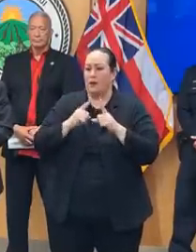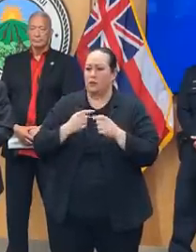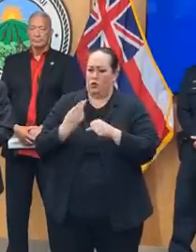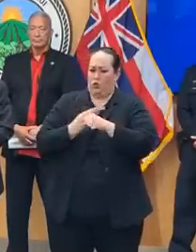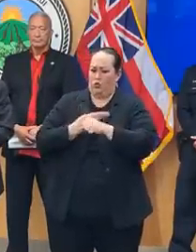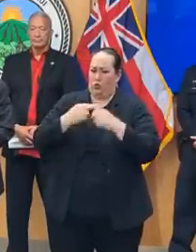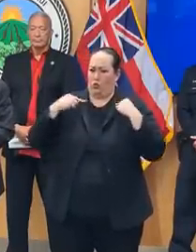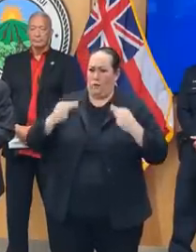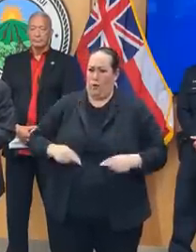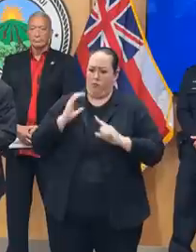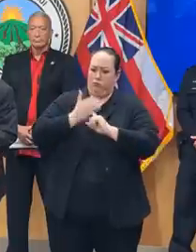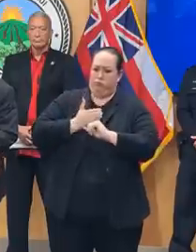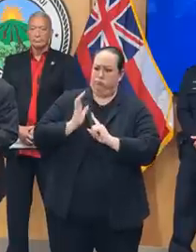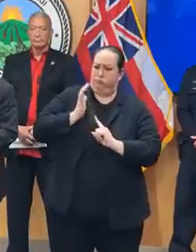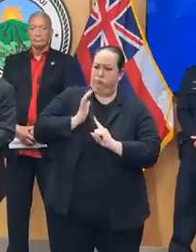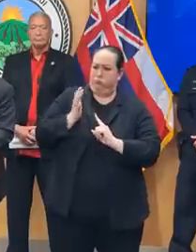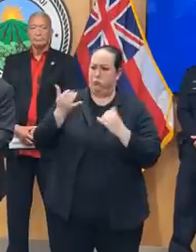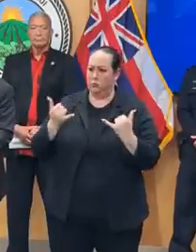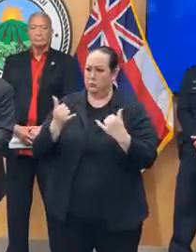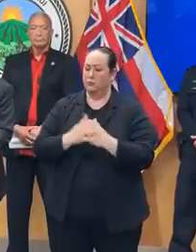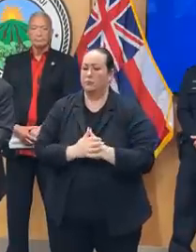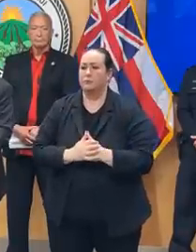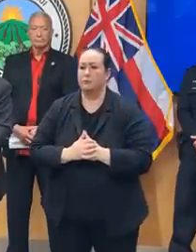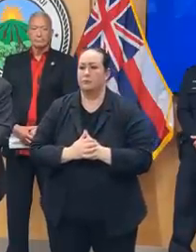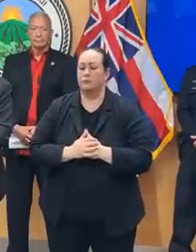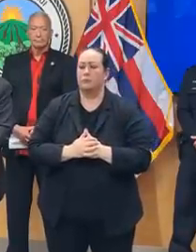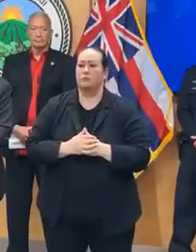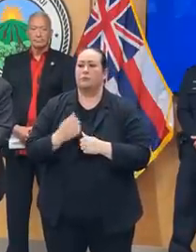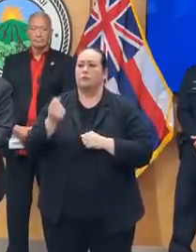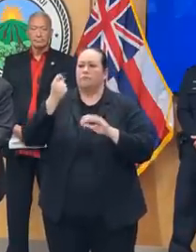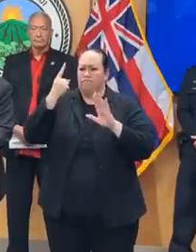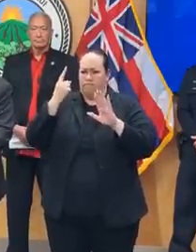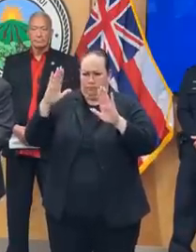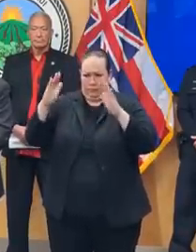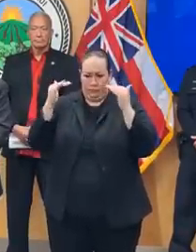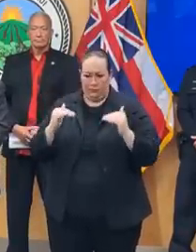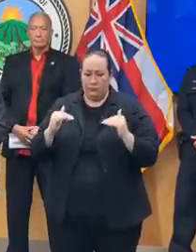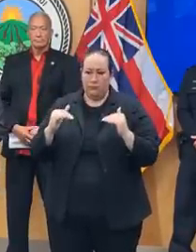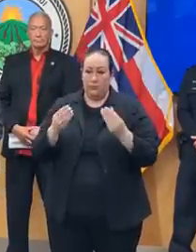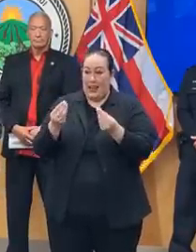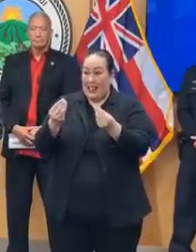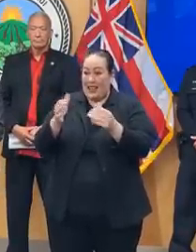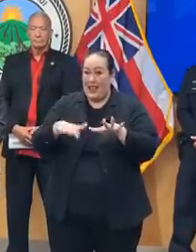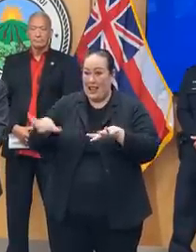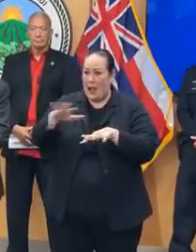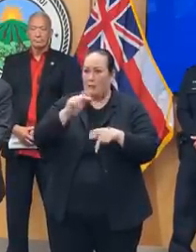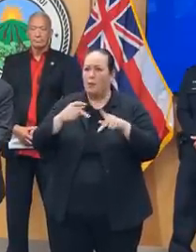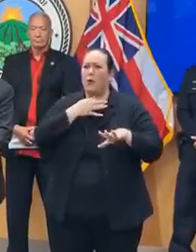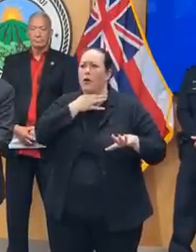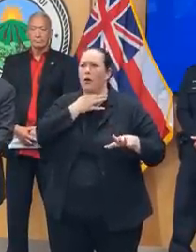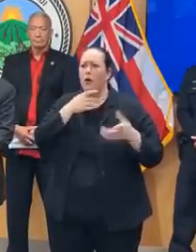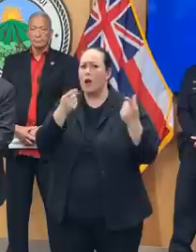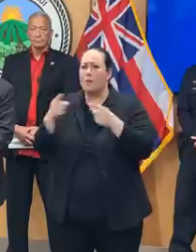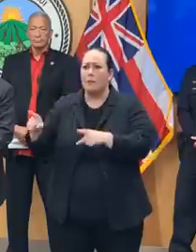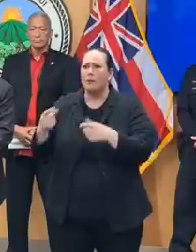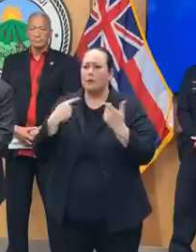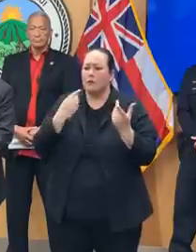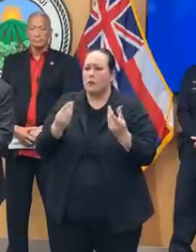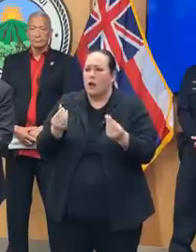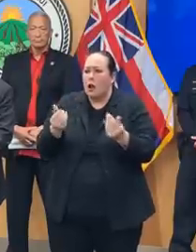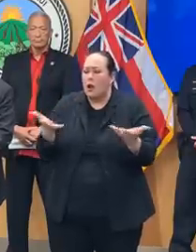safe. A couple other things. People have wondered about land. That's come up on several occasions. My